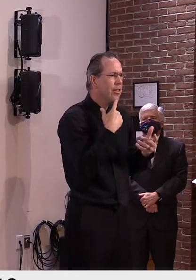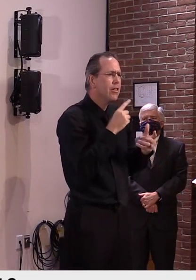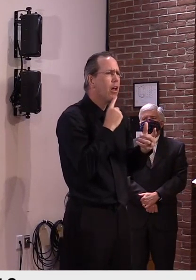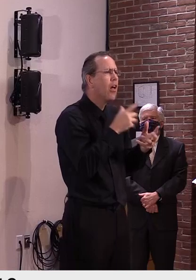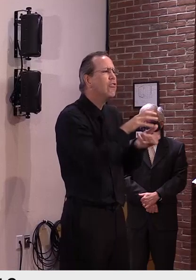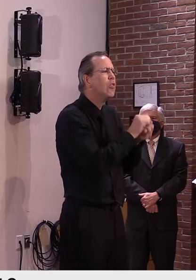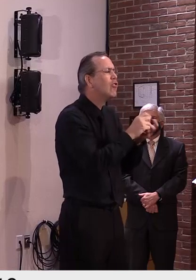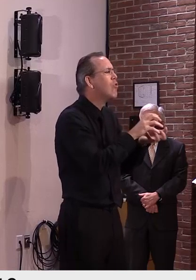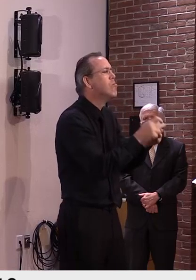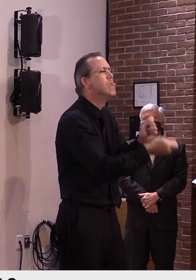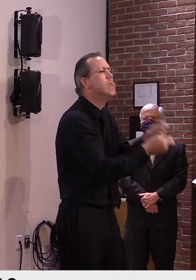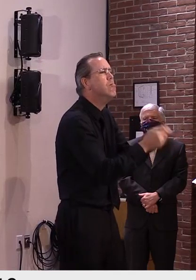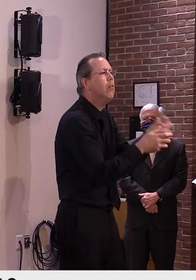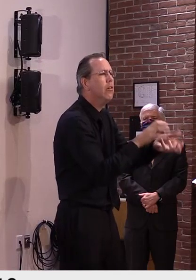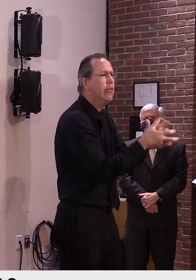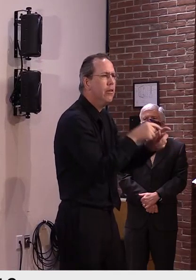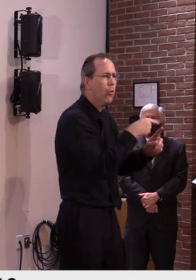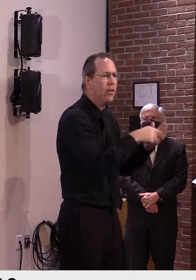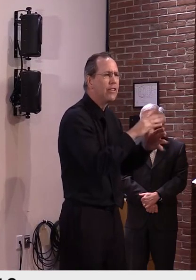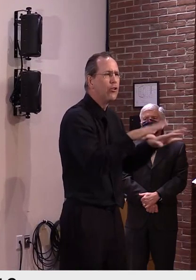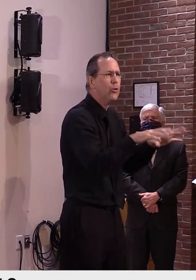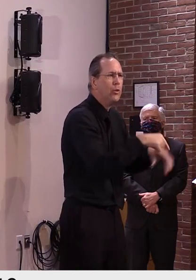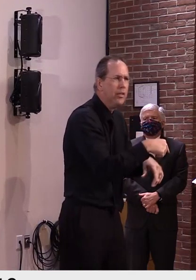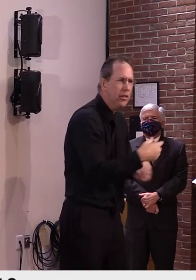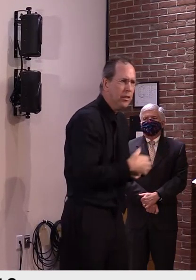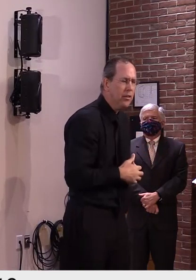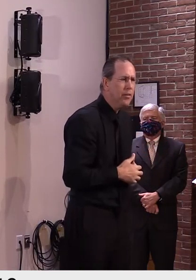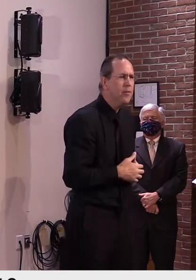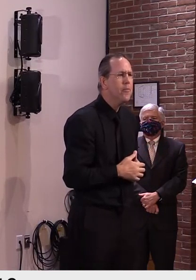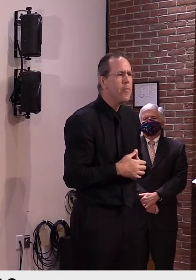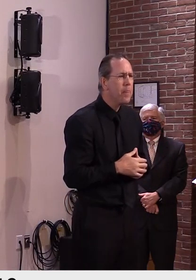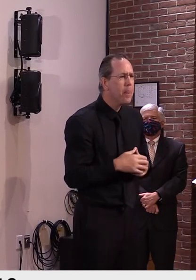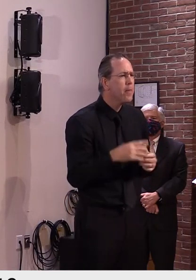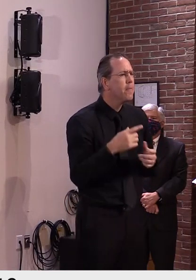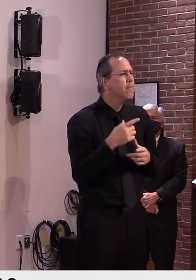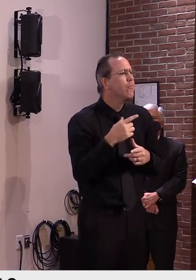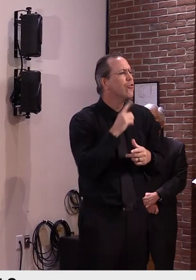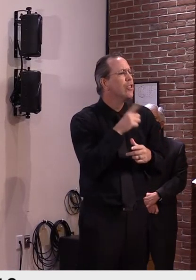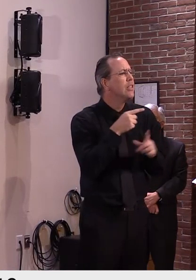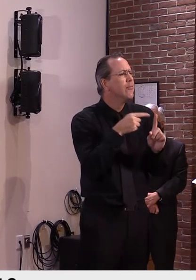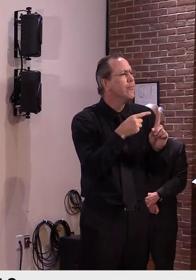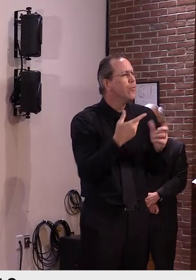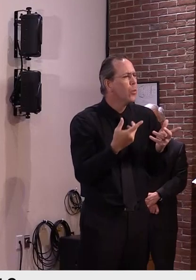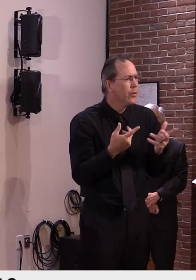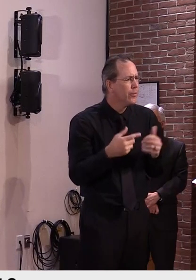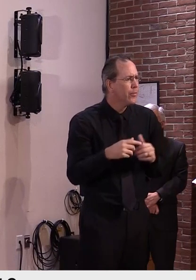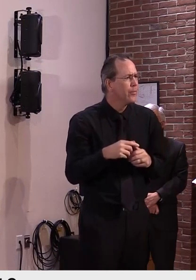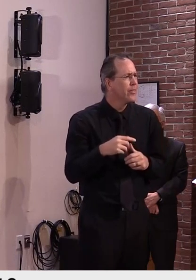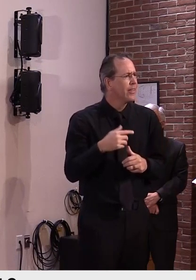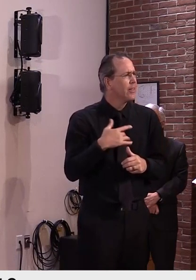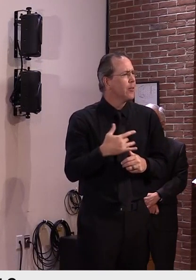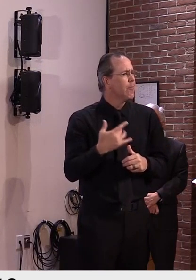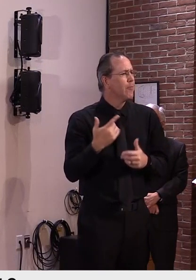a delay as opposed to the actual information never seeing the light of day.